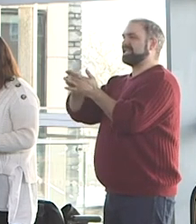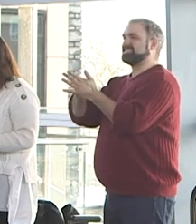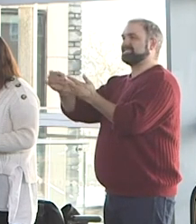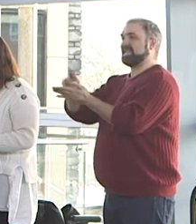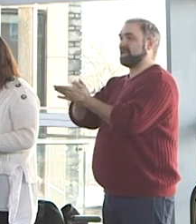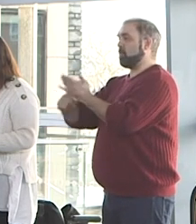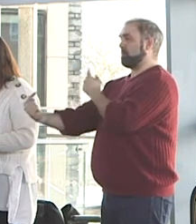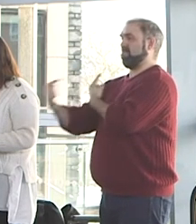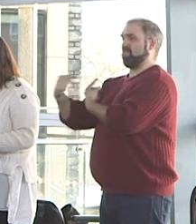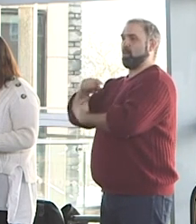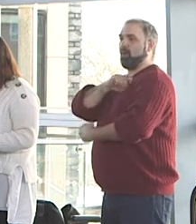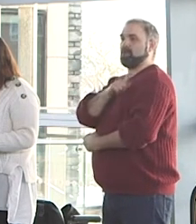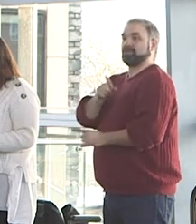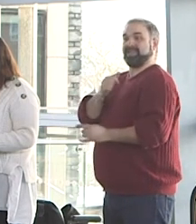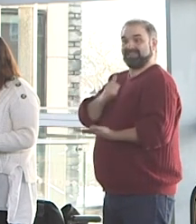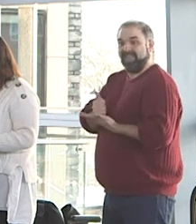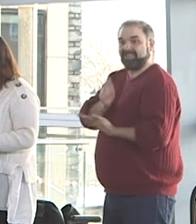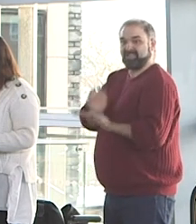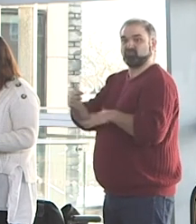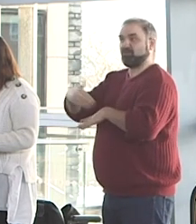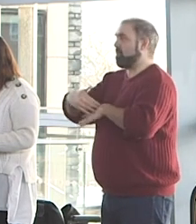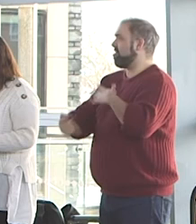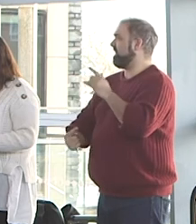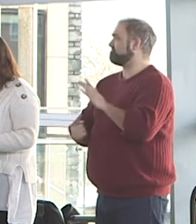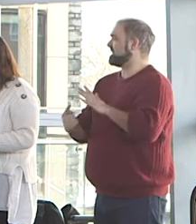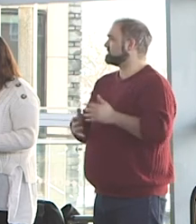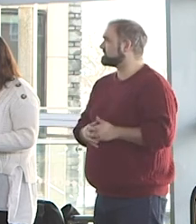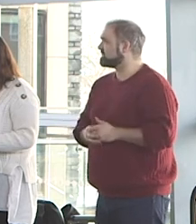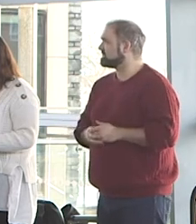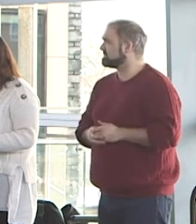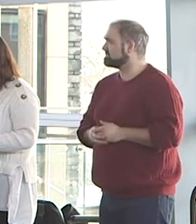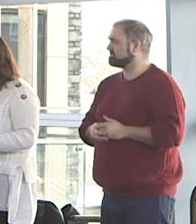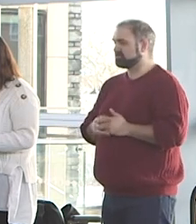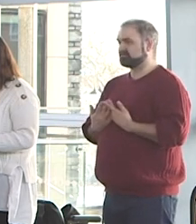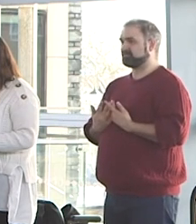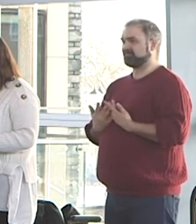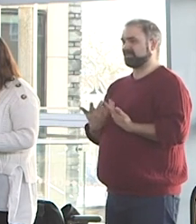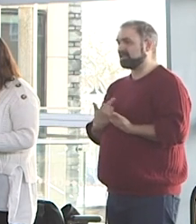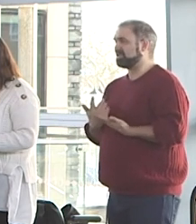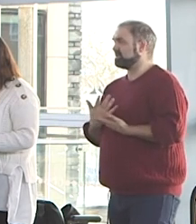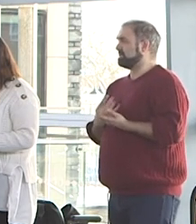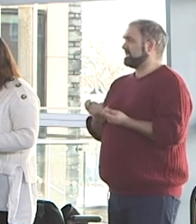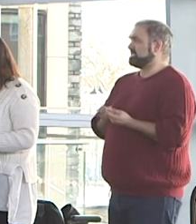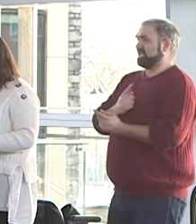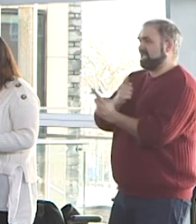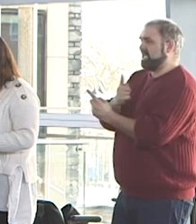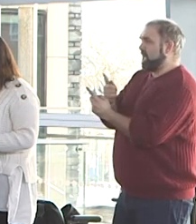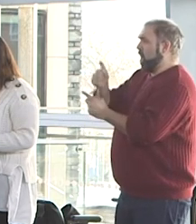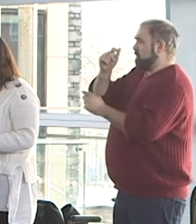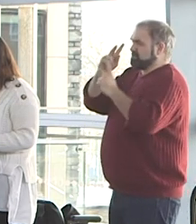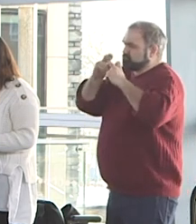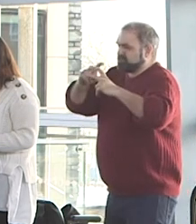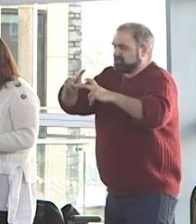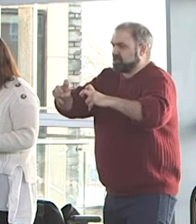is a criminal offense. In a month leading up to my interview, I read as many asylum cases as I could, so I knew what questions